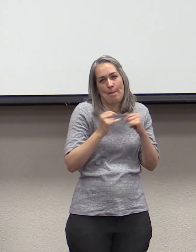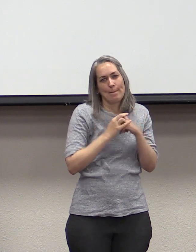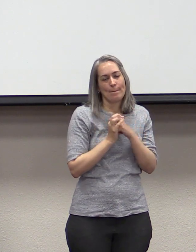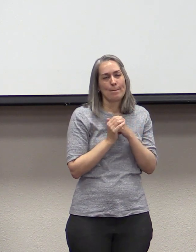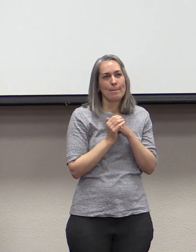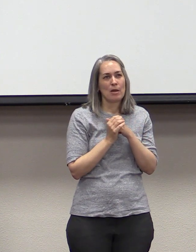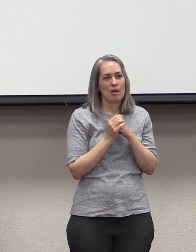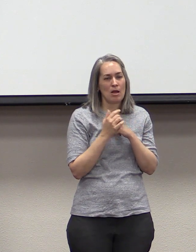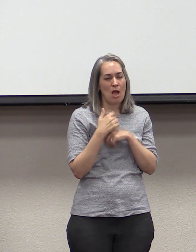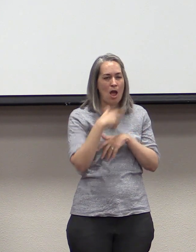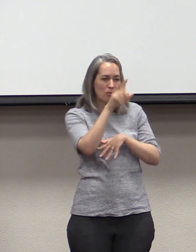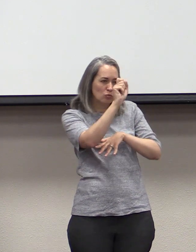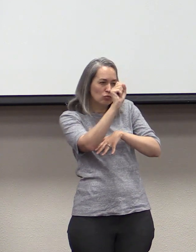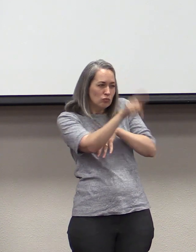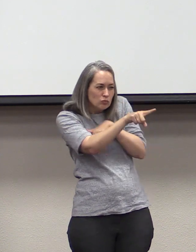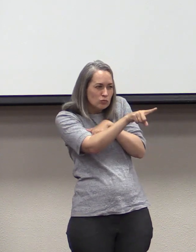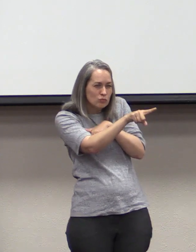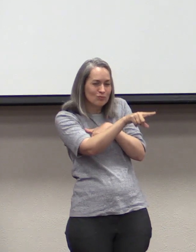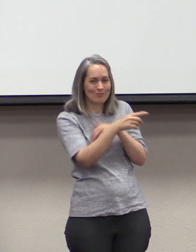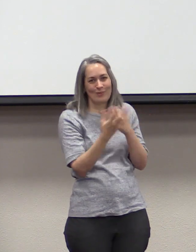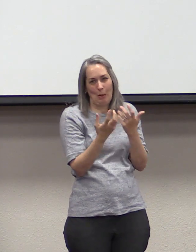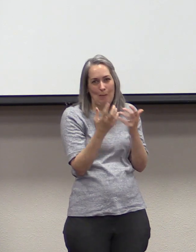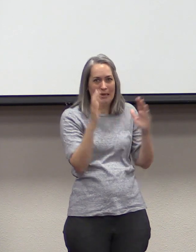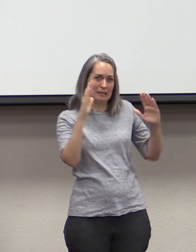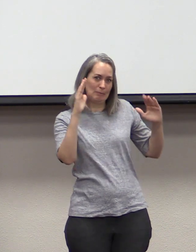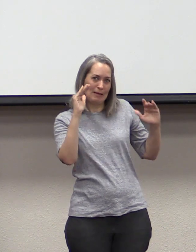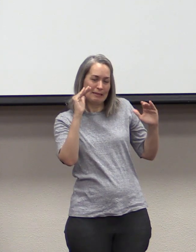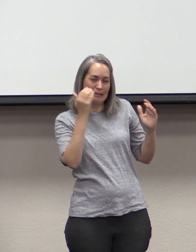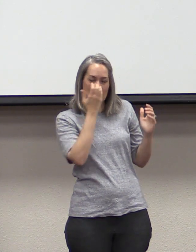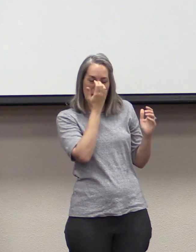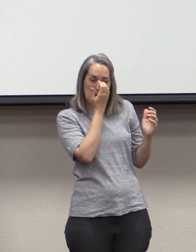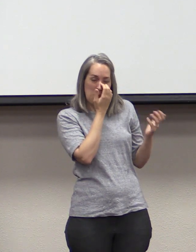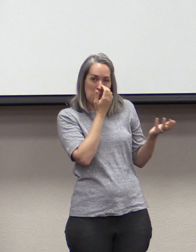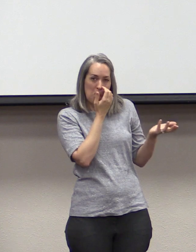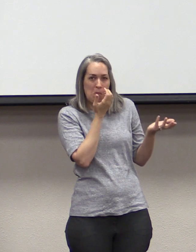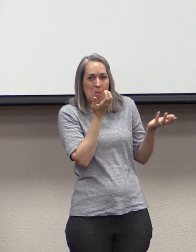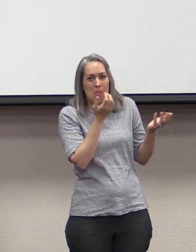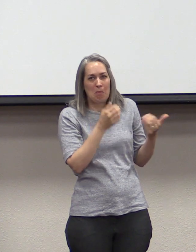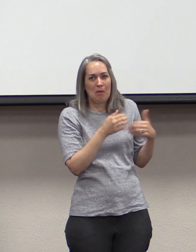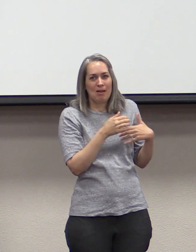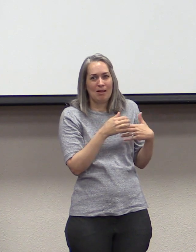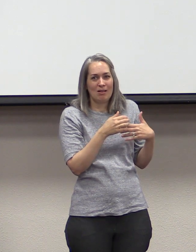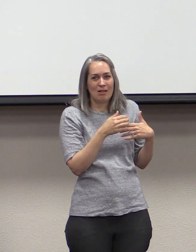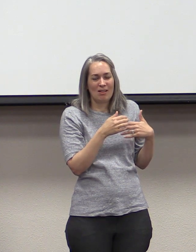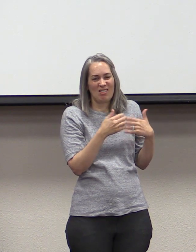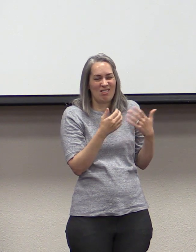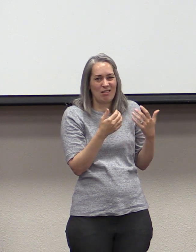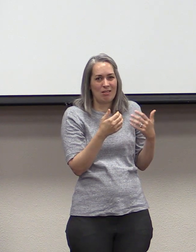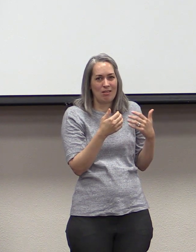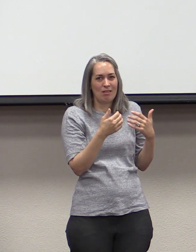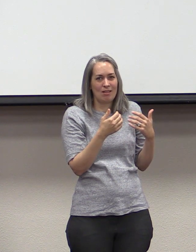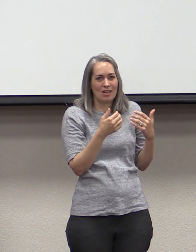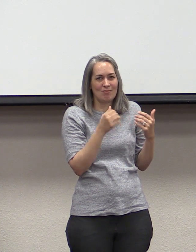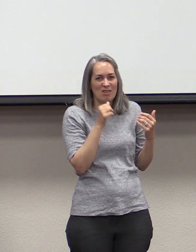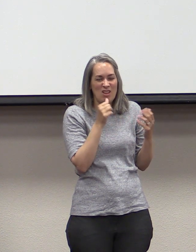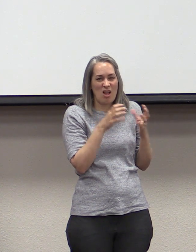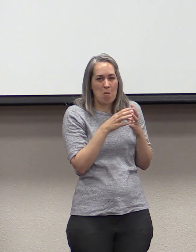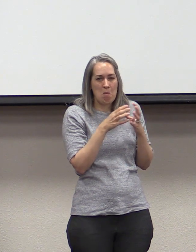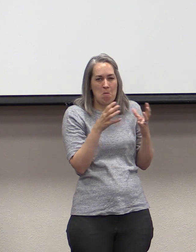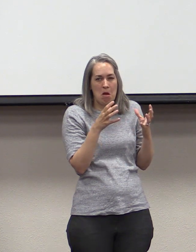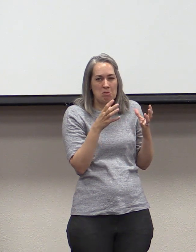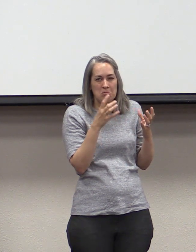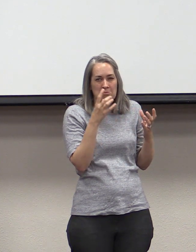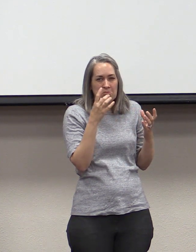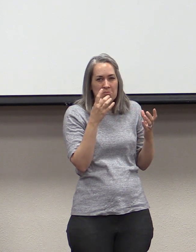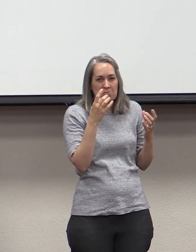And I threw a question out there just expecting it to be pretty flat. I said,